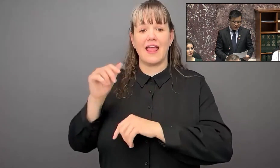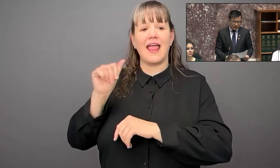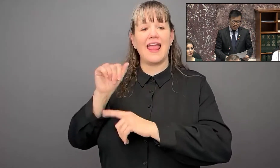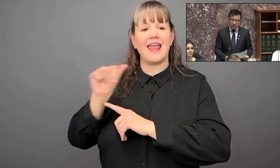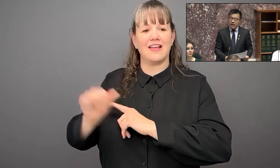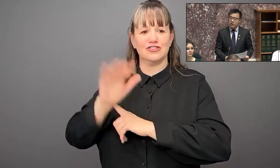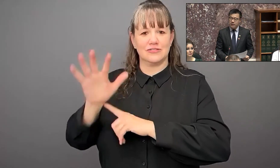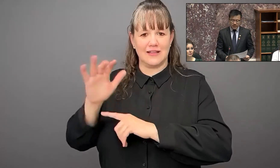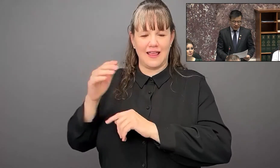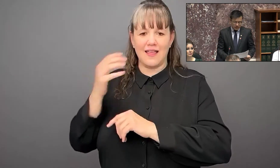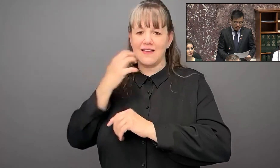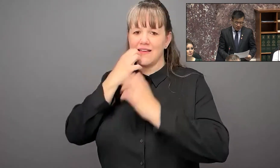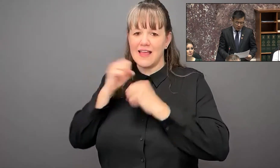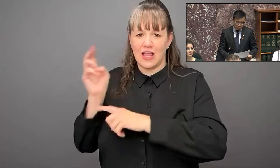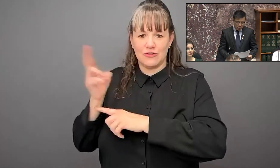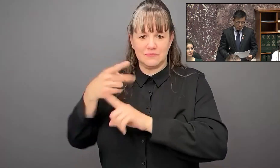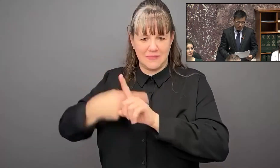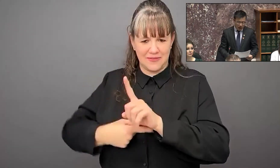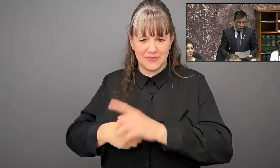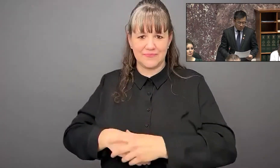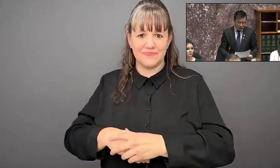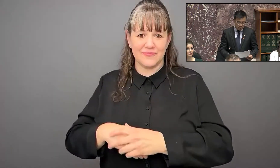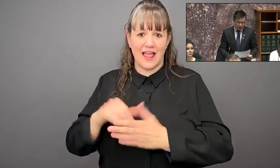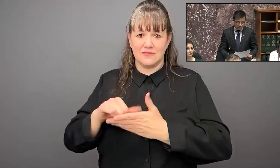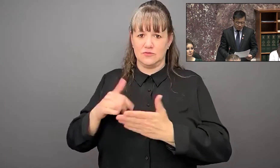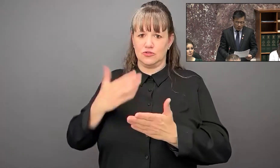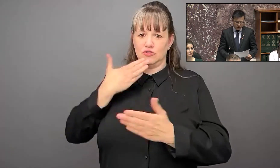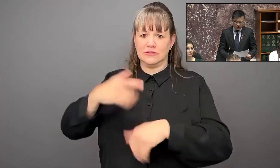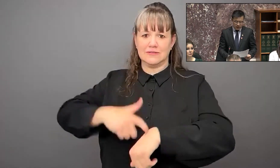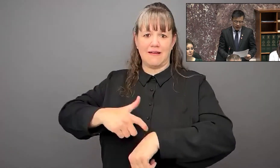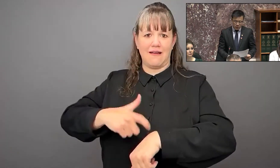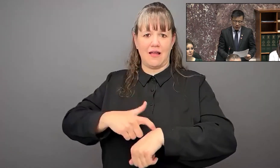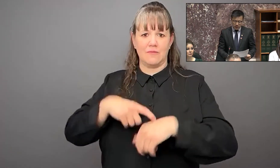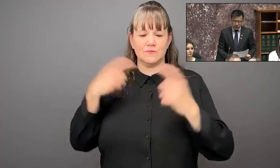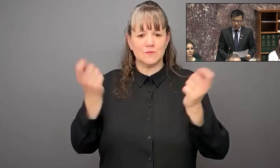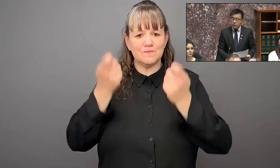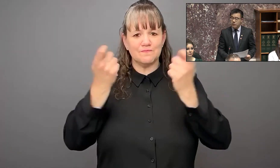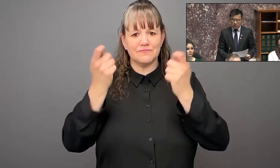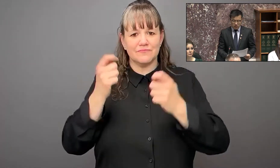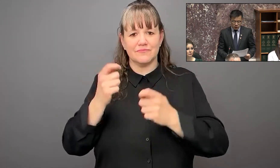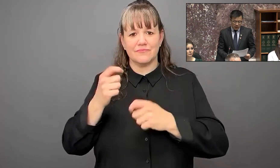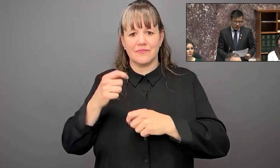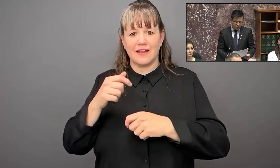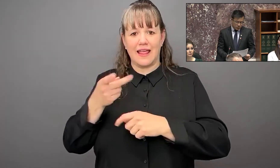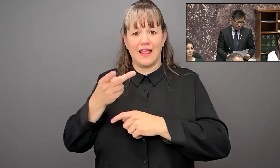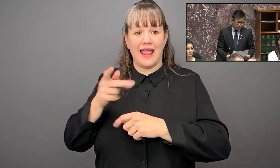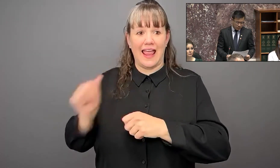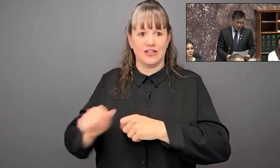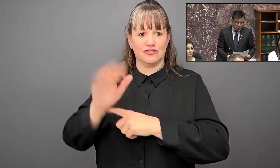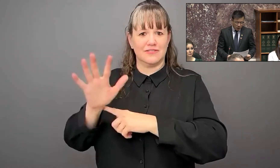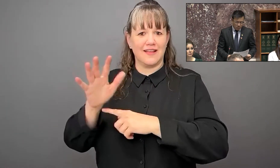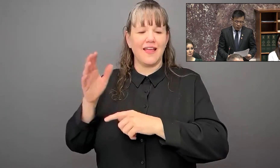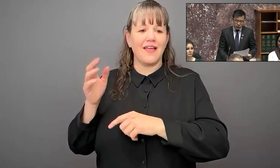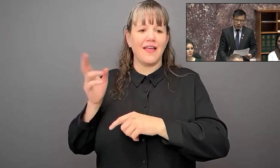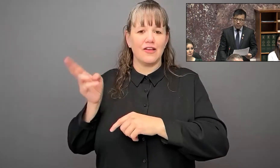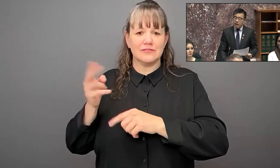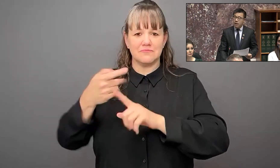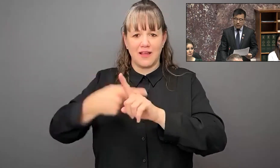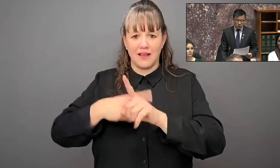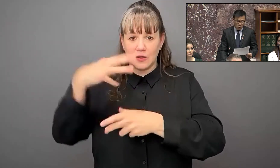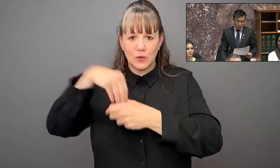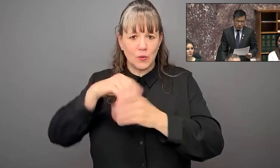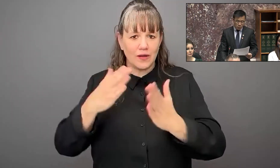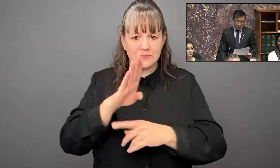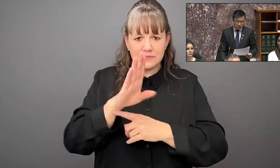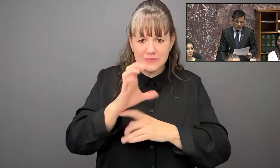of Canadians of Asian descent, those who have helped build this province and who continue to shape its future. British Columbia